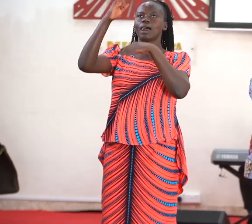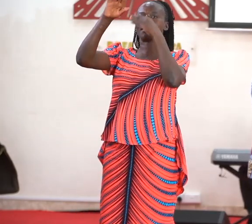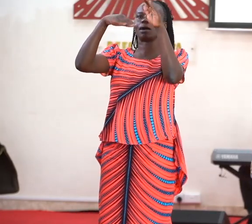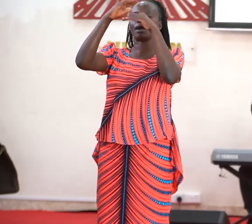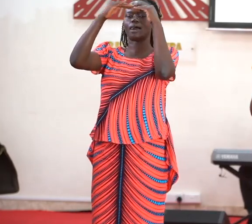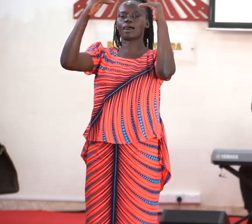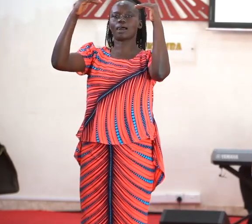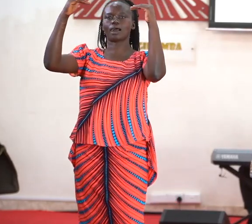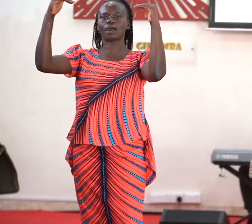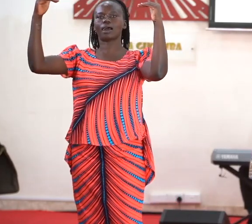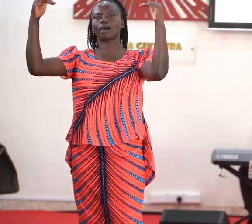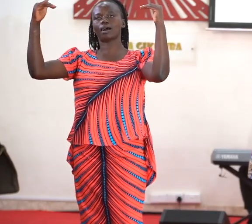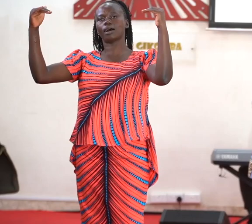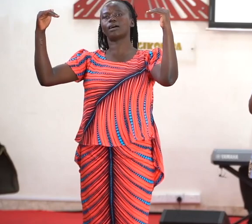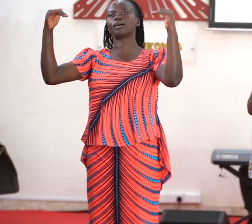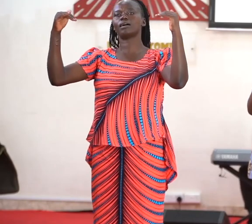From